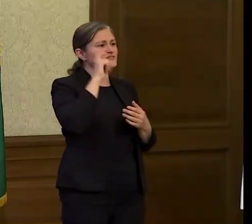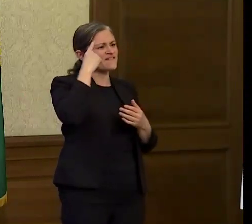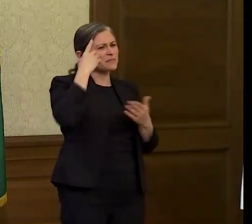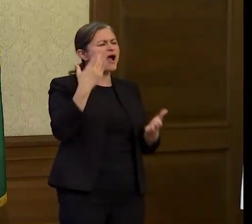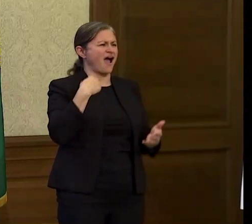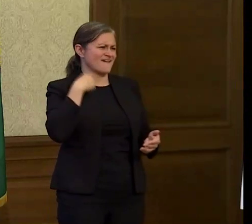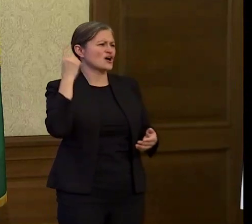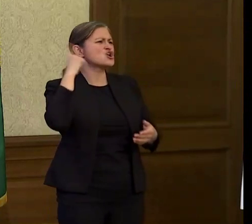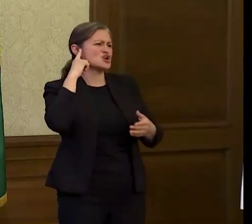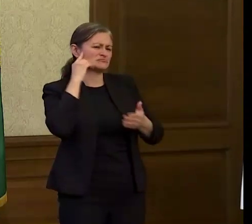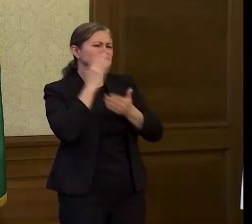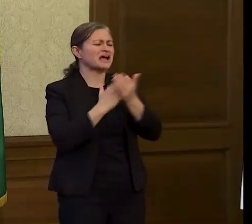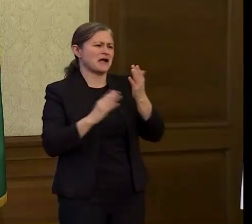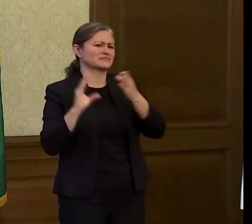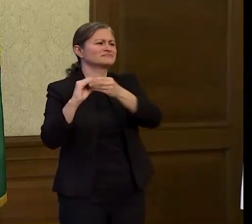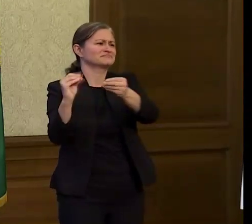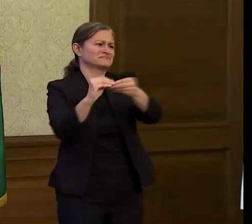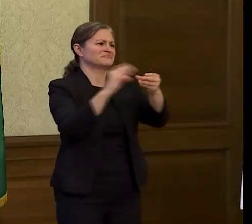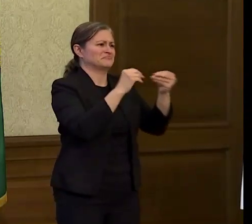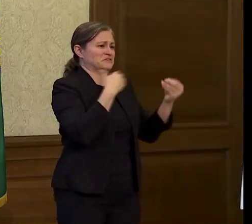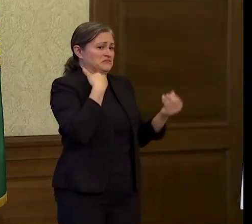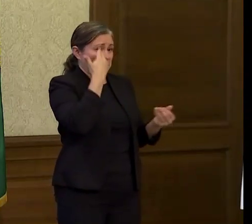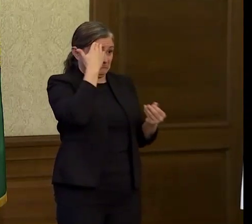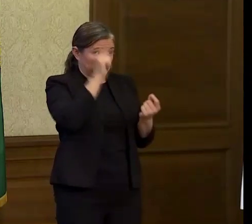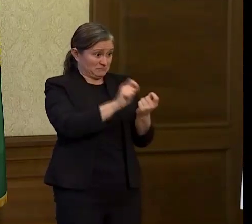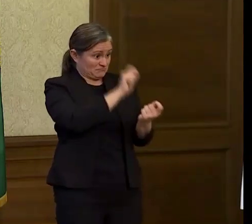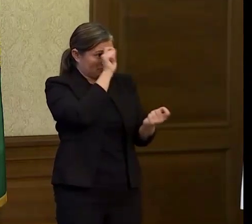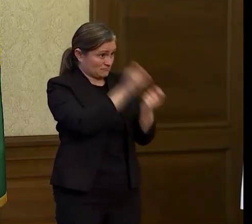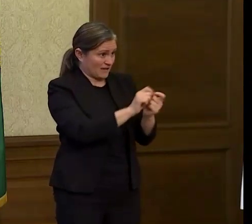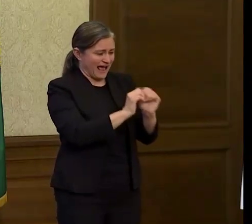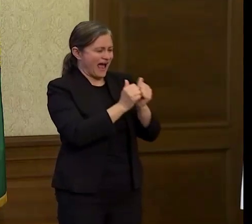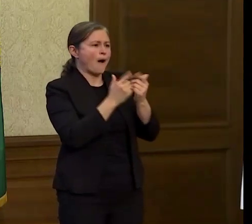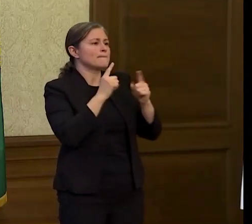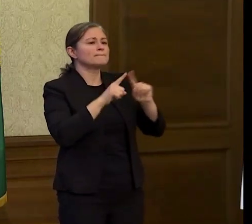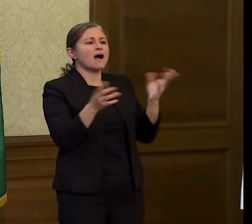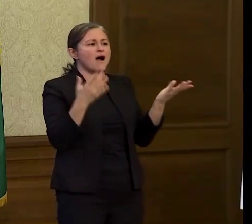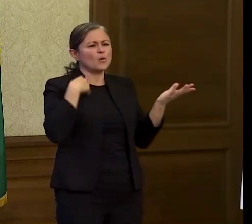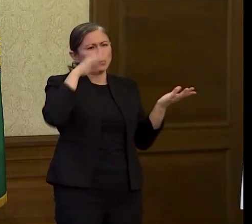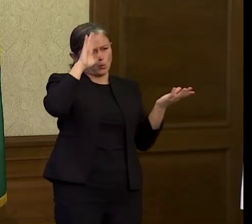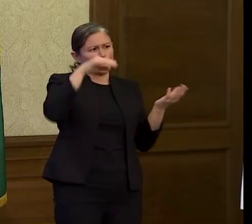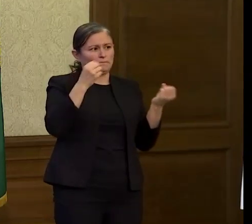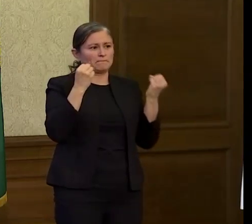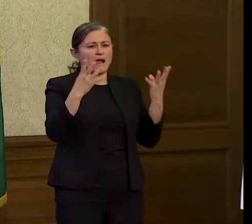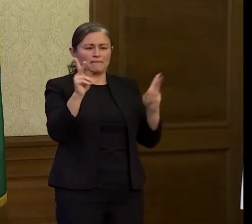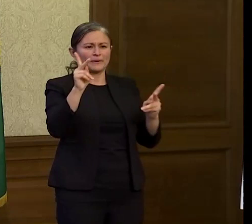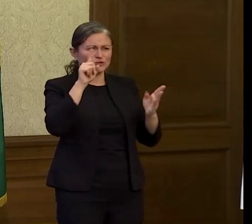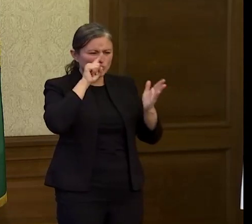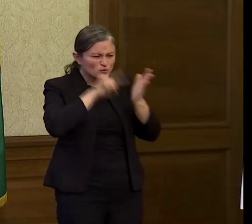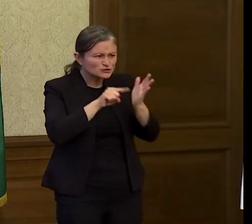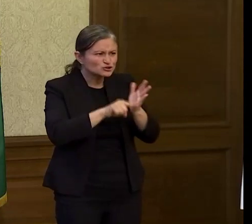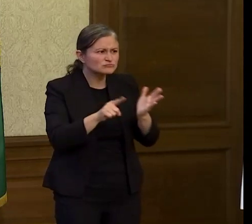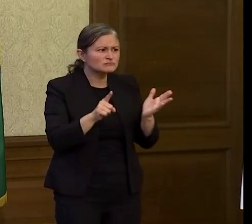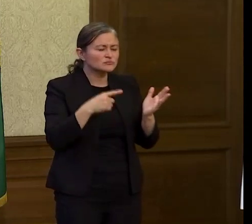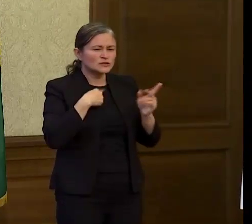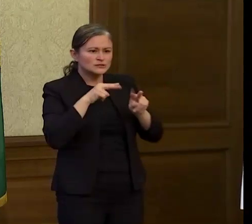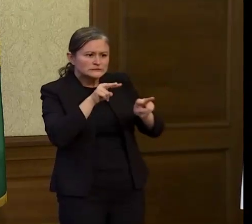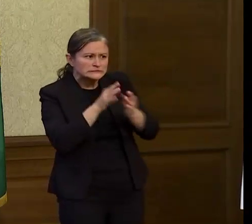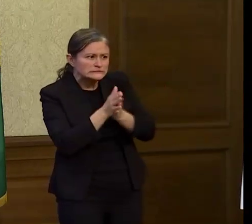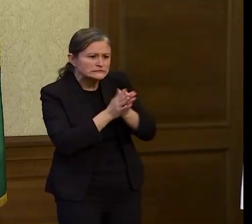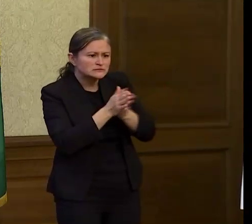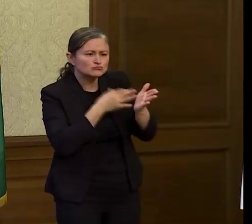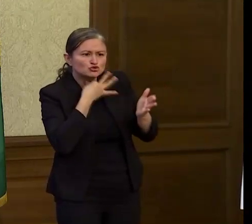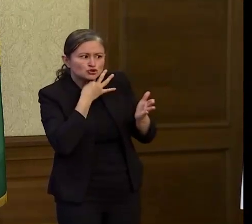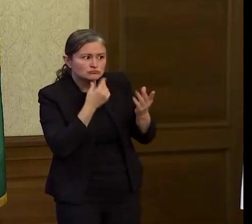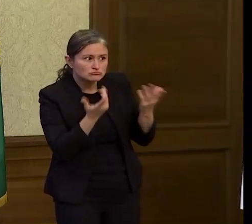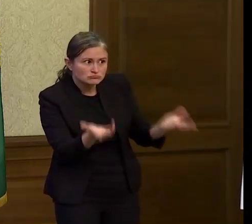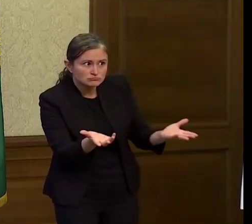don't know any specifics about it. I know there's a lot of research going on about masks, which we're intensely interested in. And by the way, I want to thank